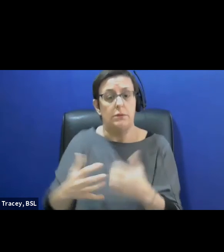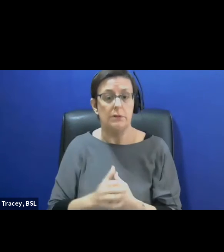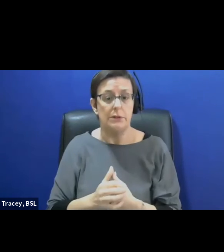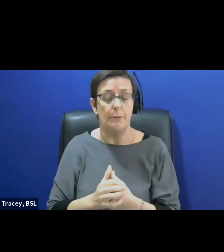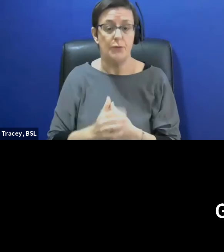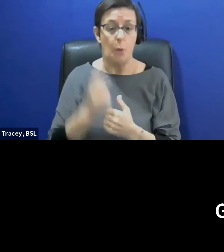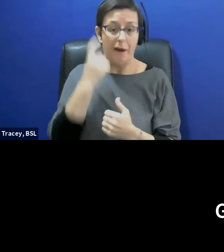term.